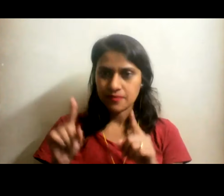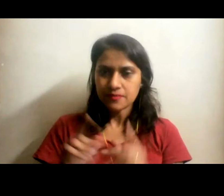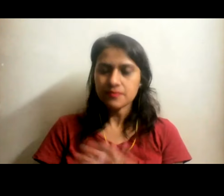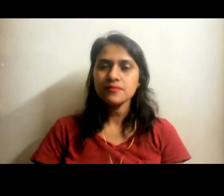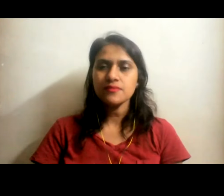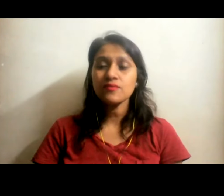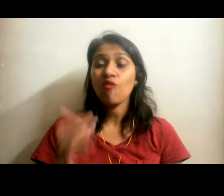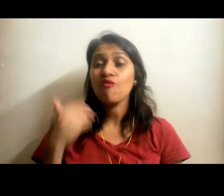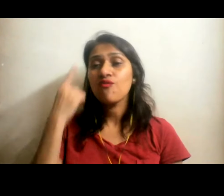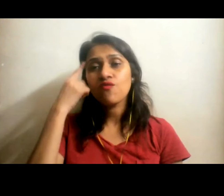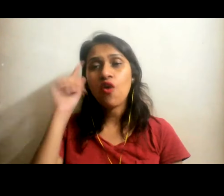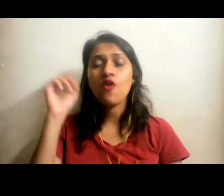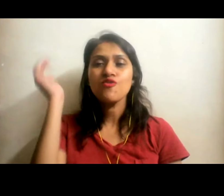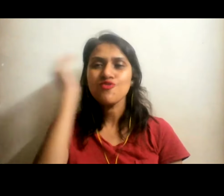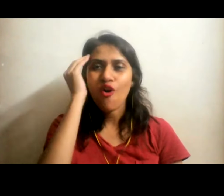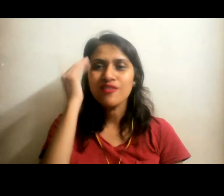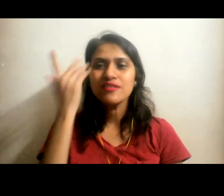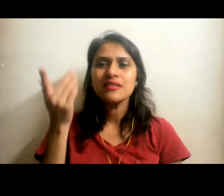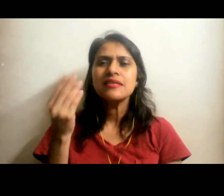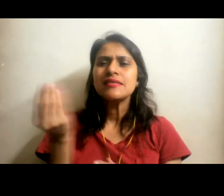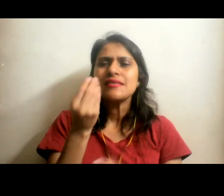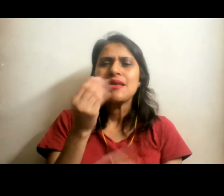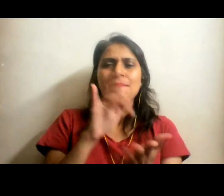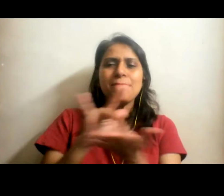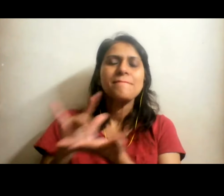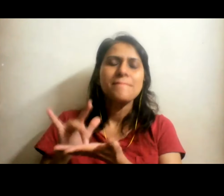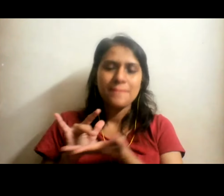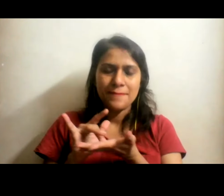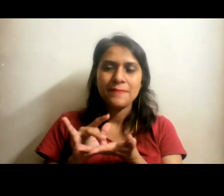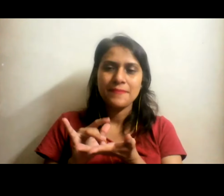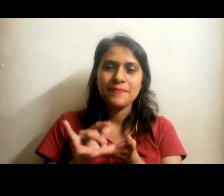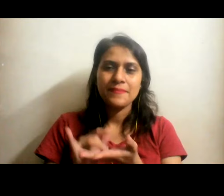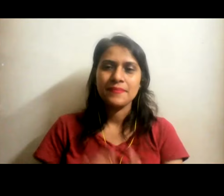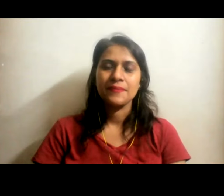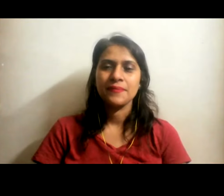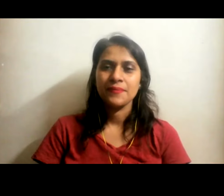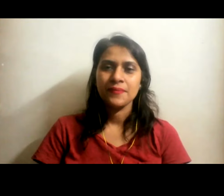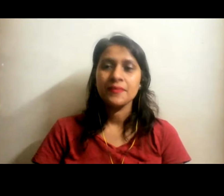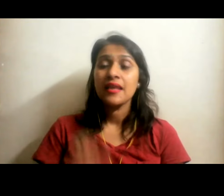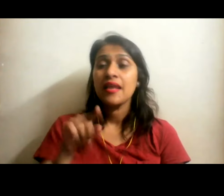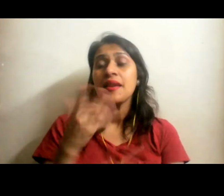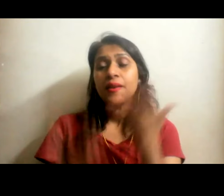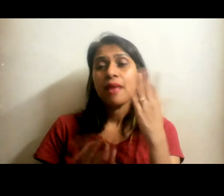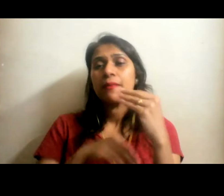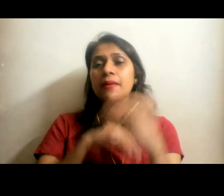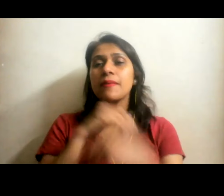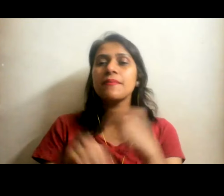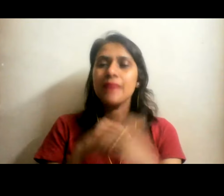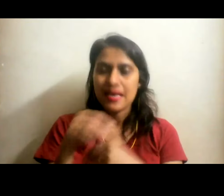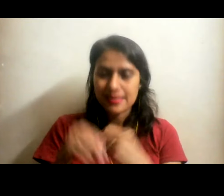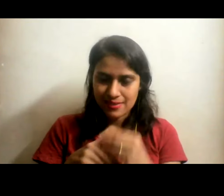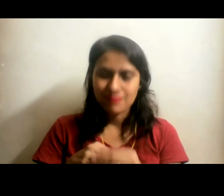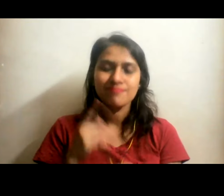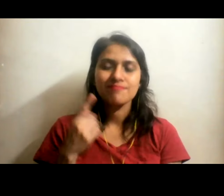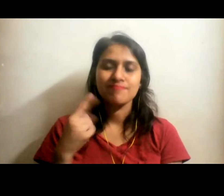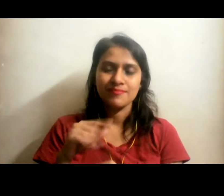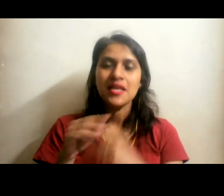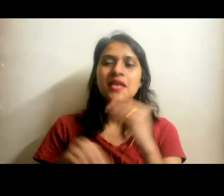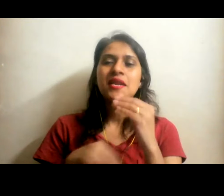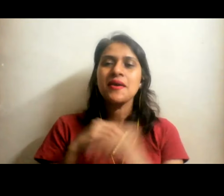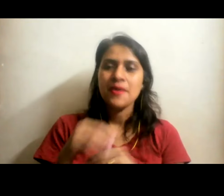knowledge in a certain area. Yes. And again, there can be a mix of types. Yes. Basic research can again be